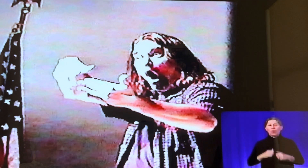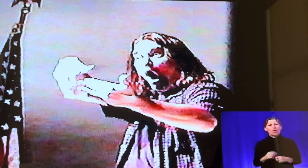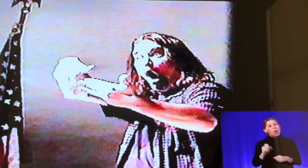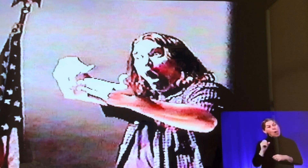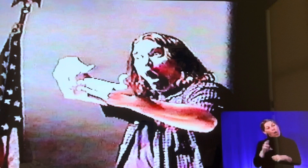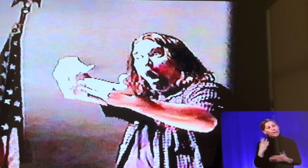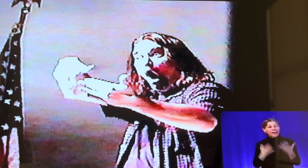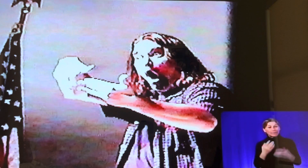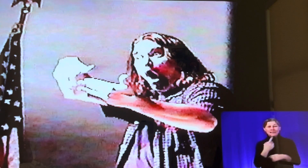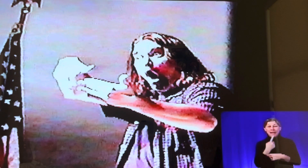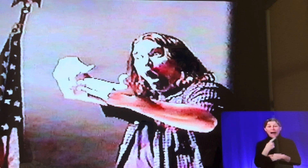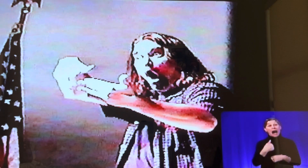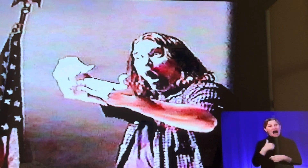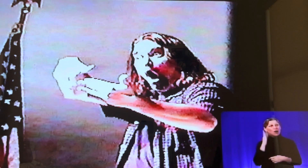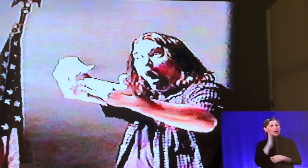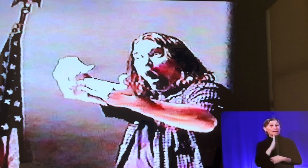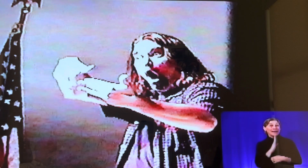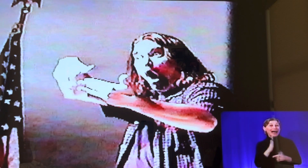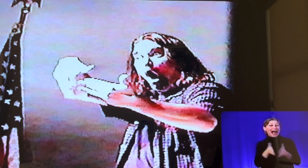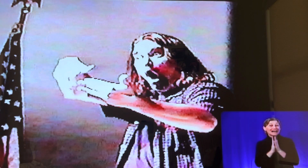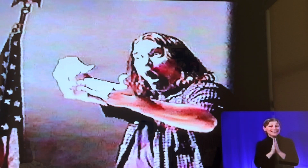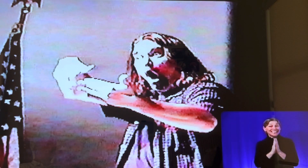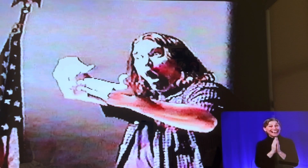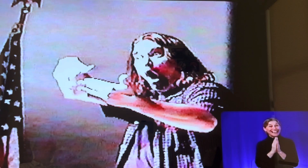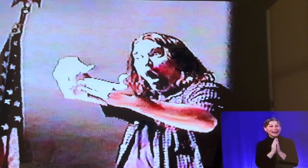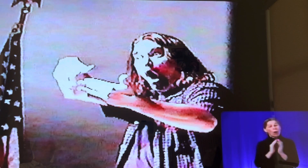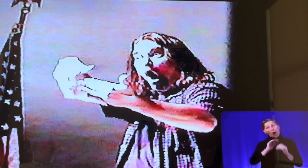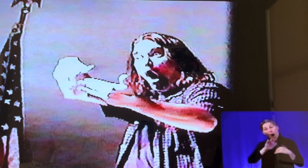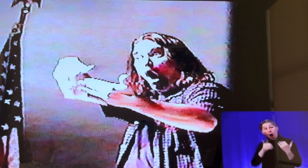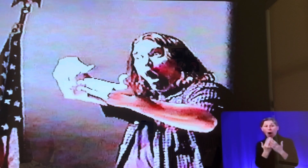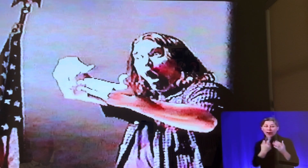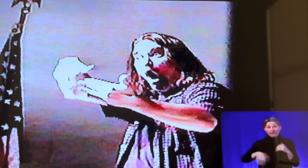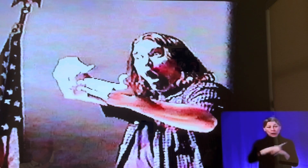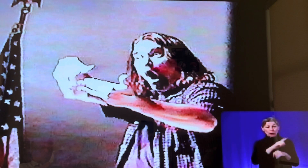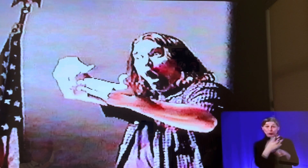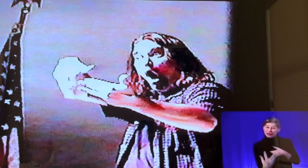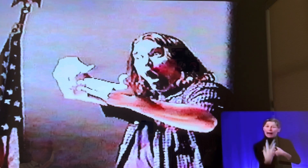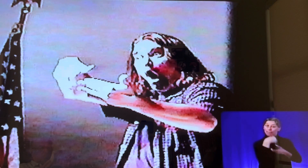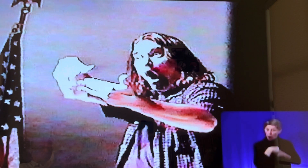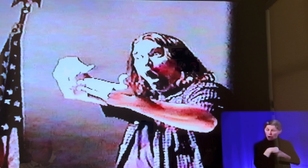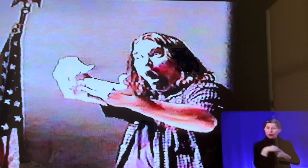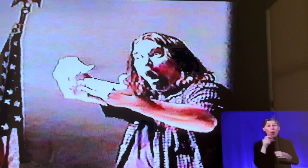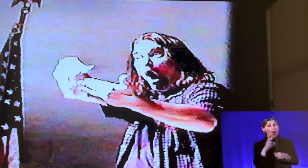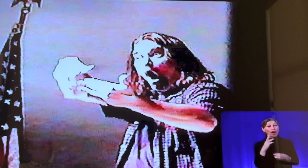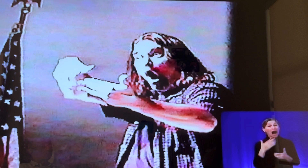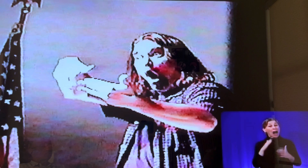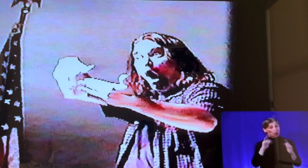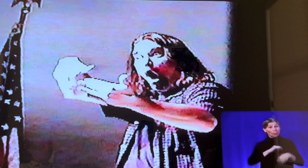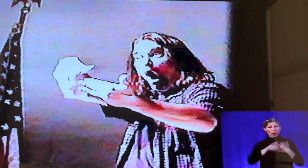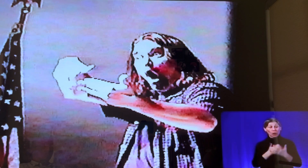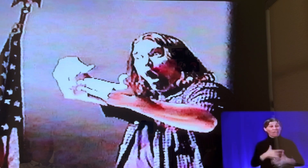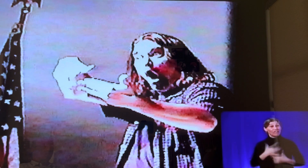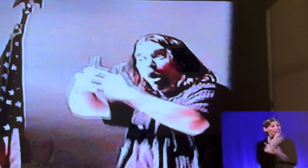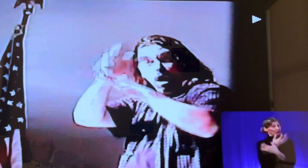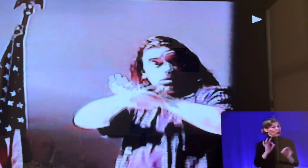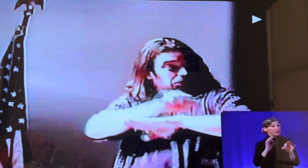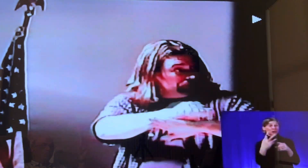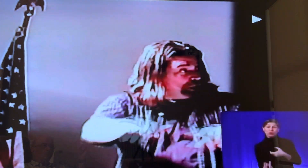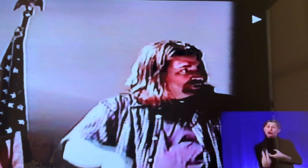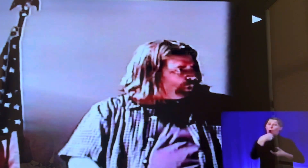or I'll be asking all of you to take part, or I hope you'll all feel free to join in.